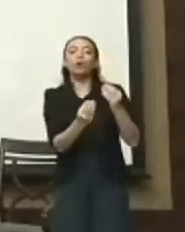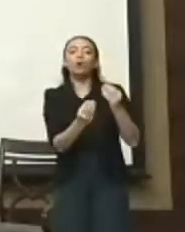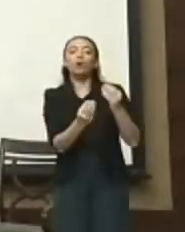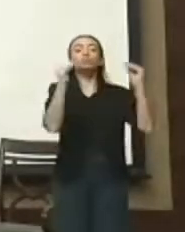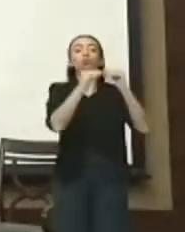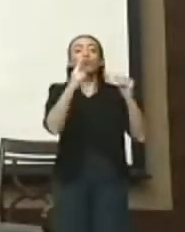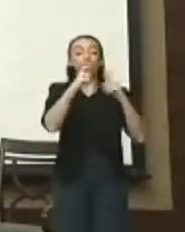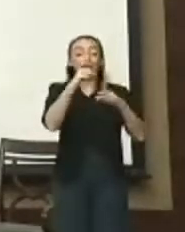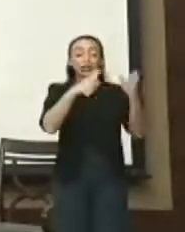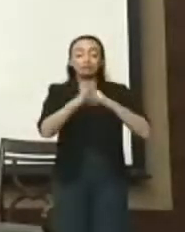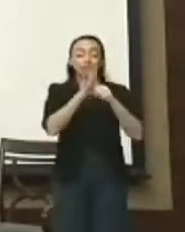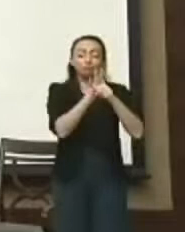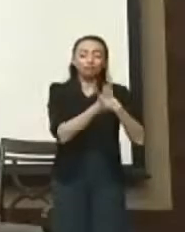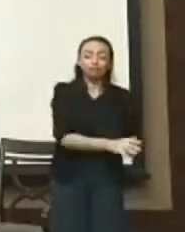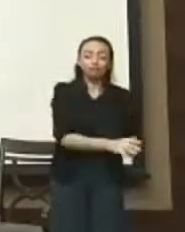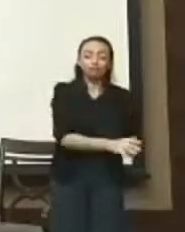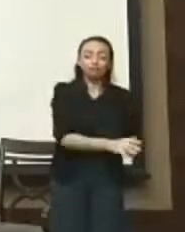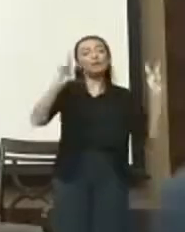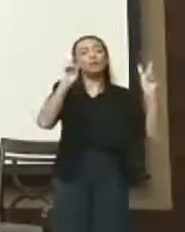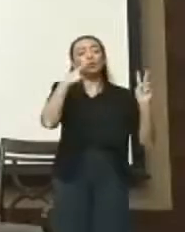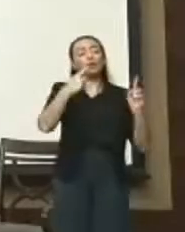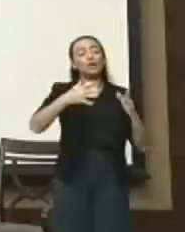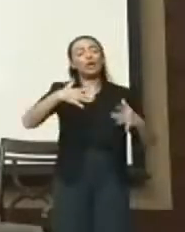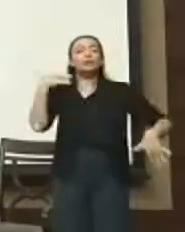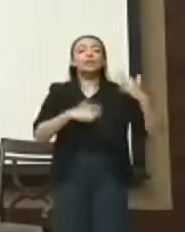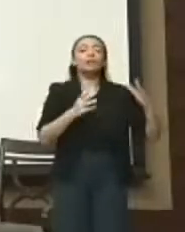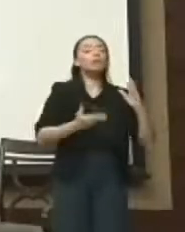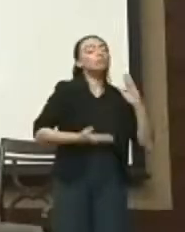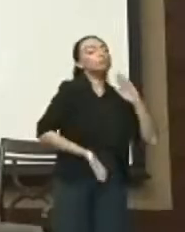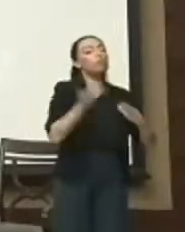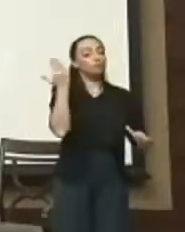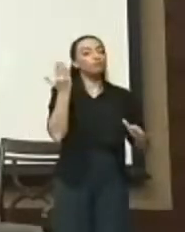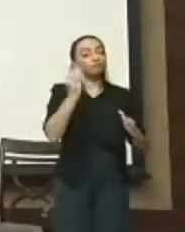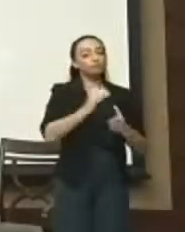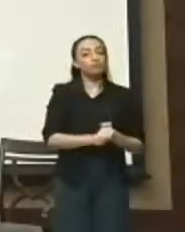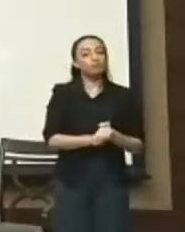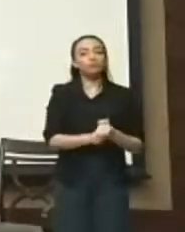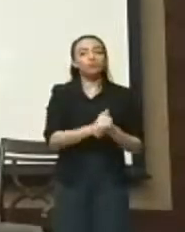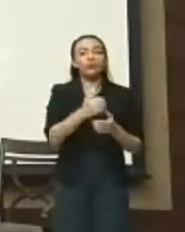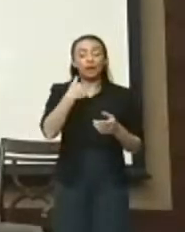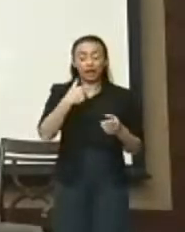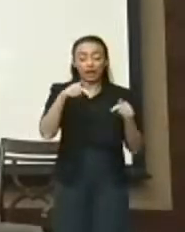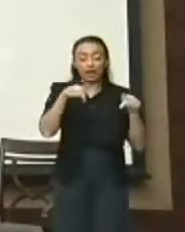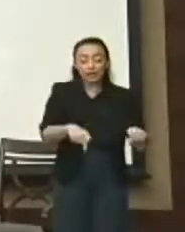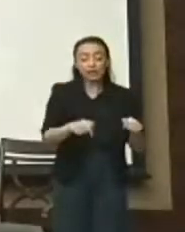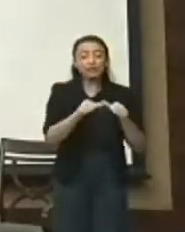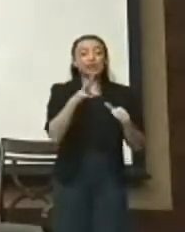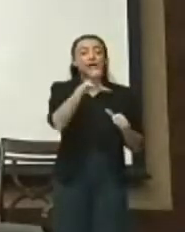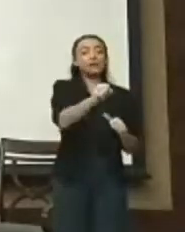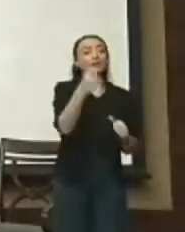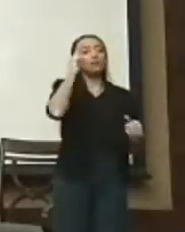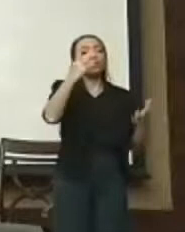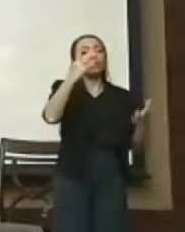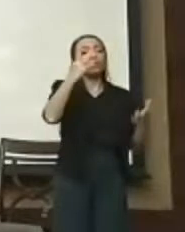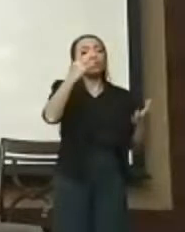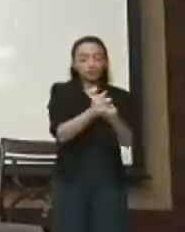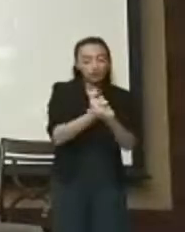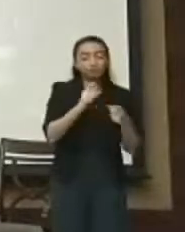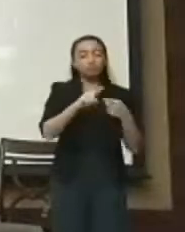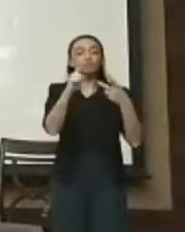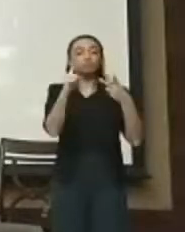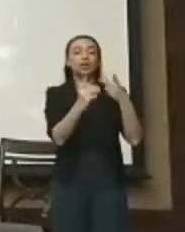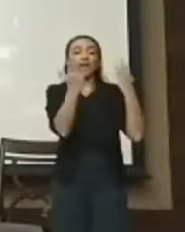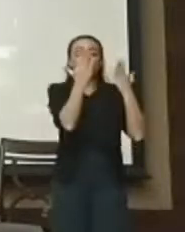with disabilities who have been the hardest hit. It has made access to healthcare,